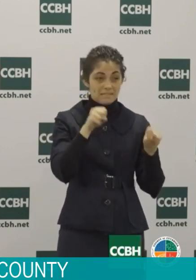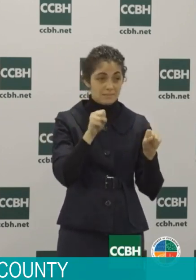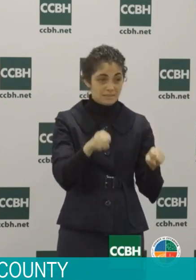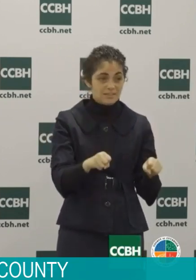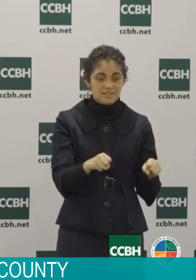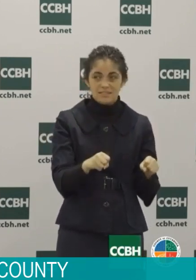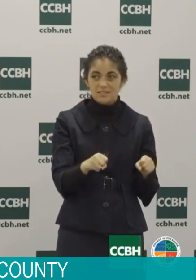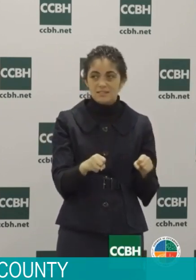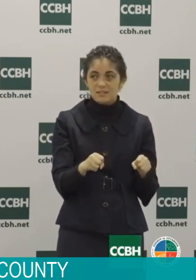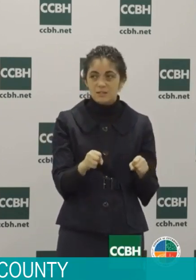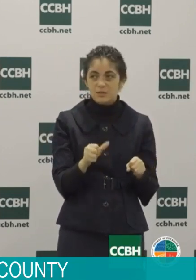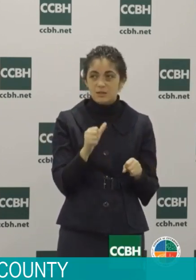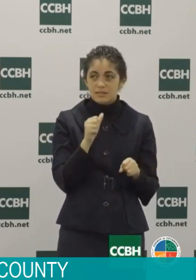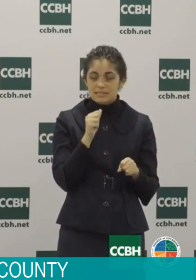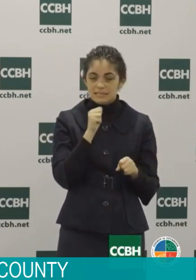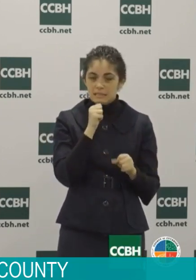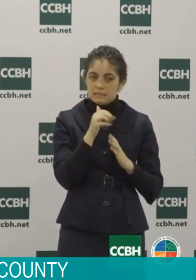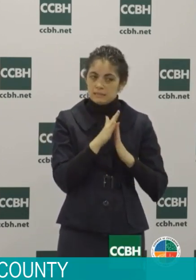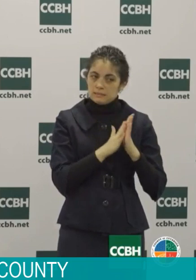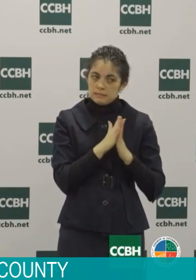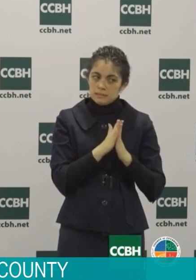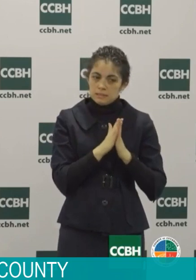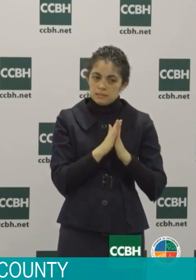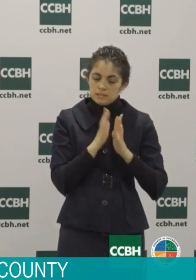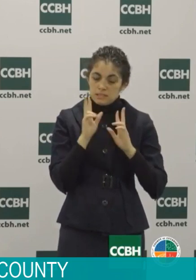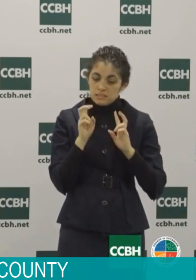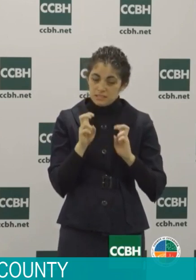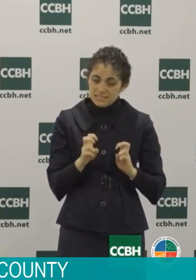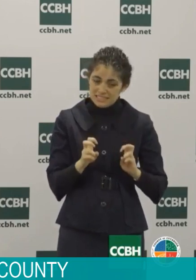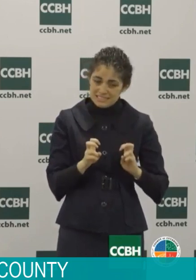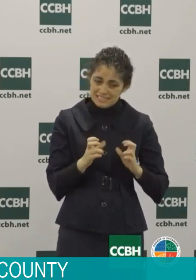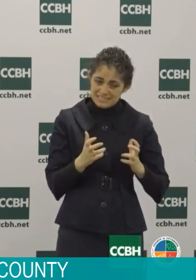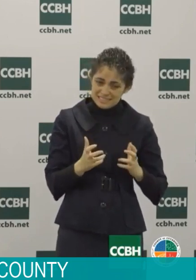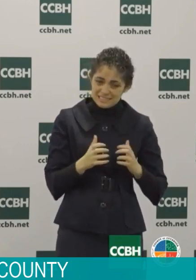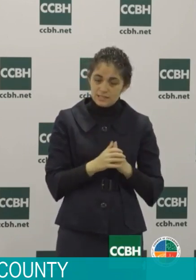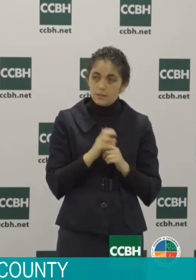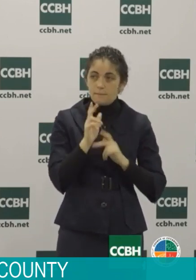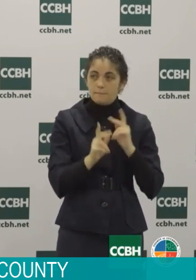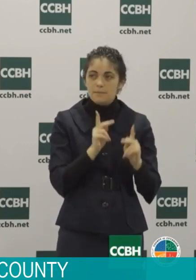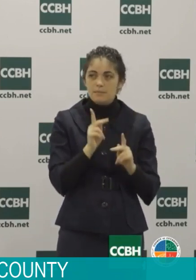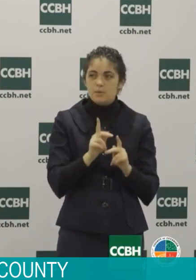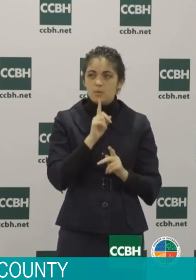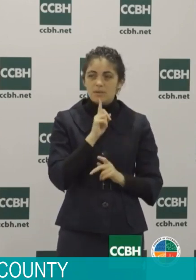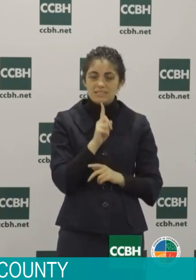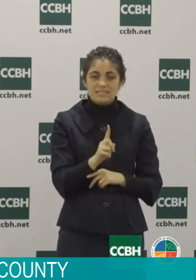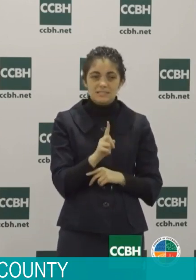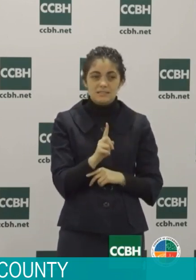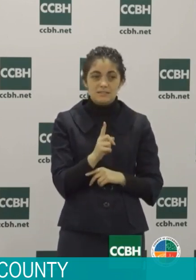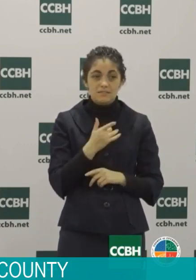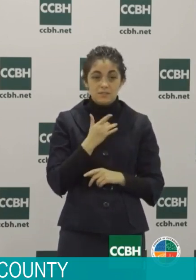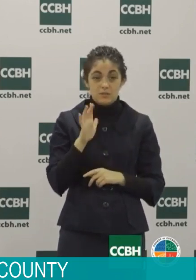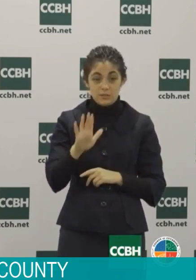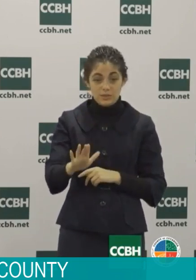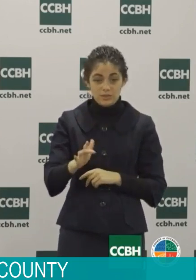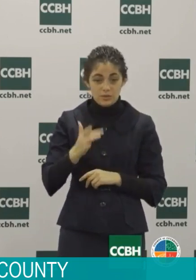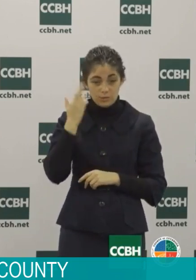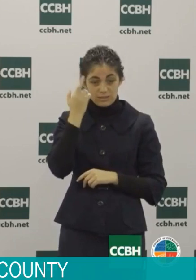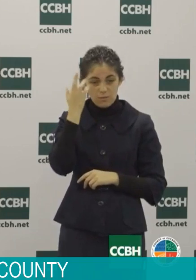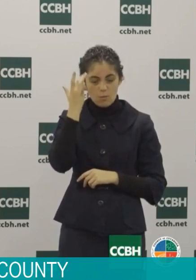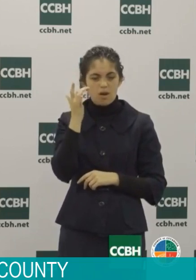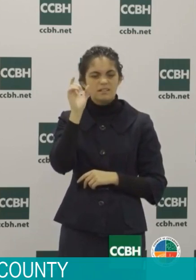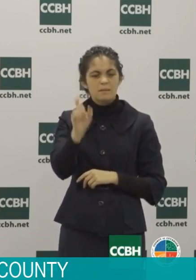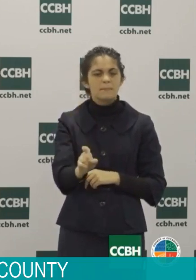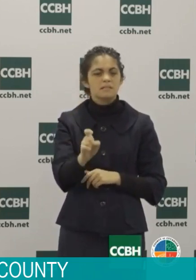are, dispassionately making assessments with businesses. And I think people are sincere about their reasons for feeling that they